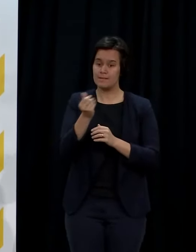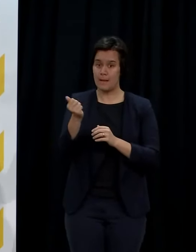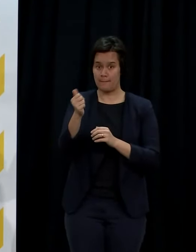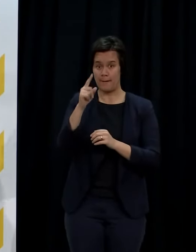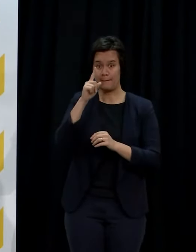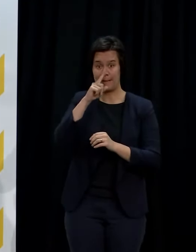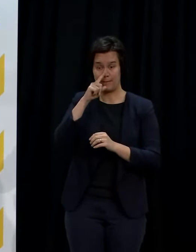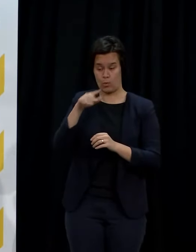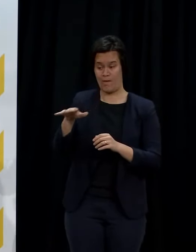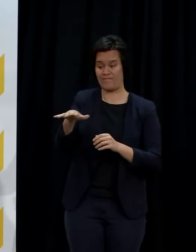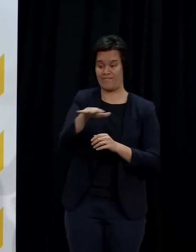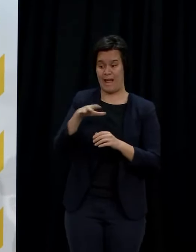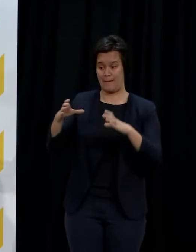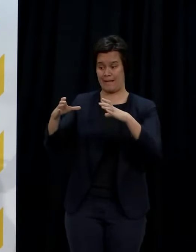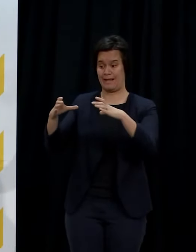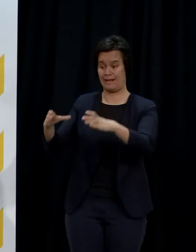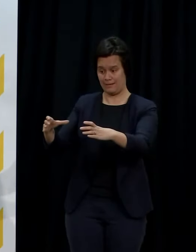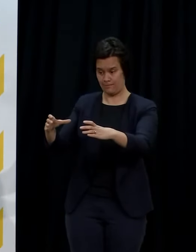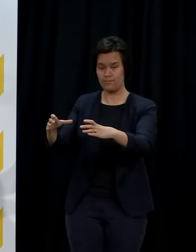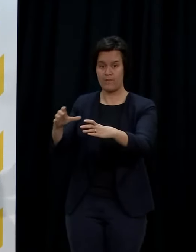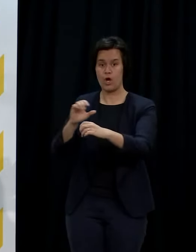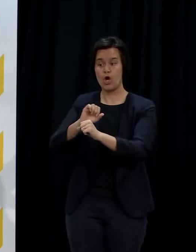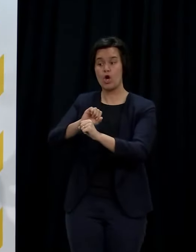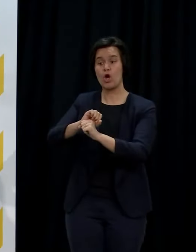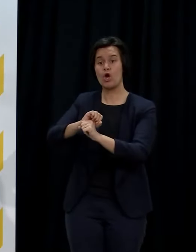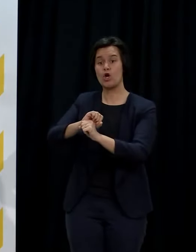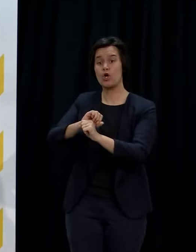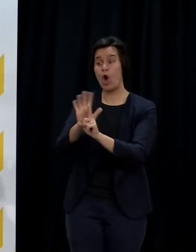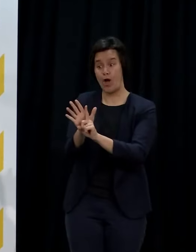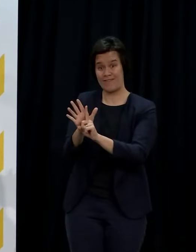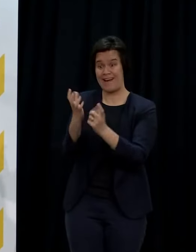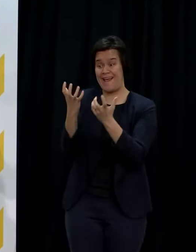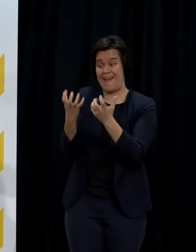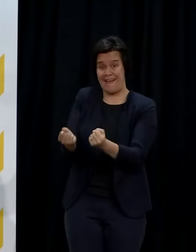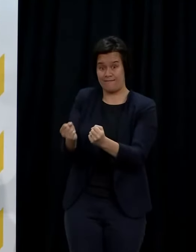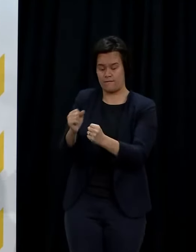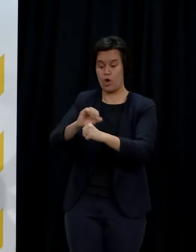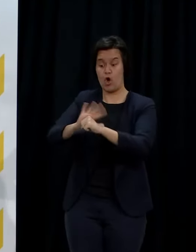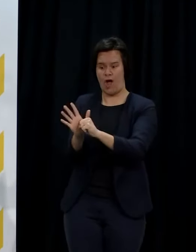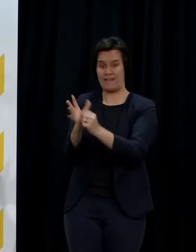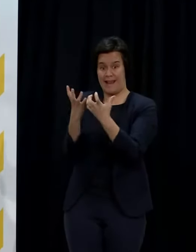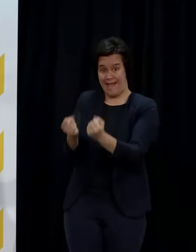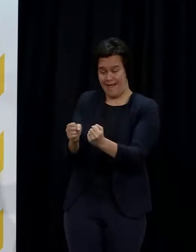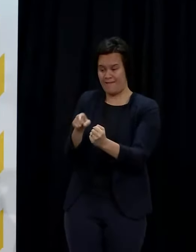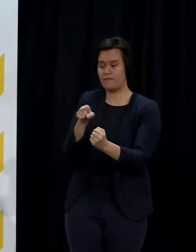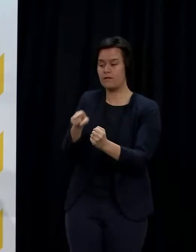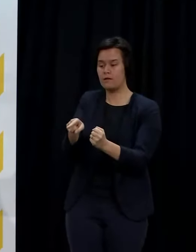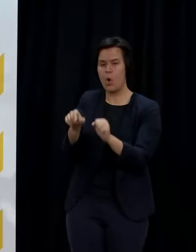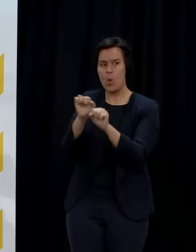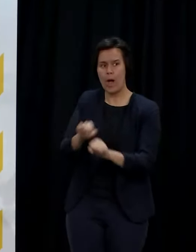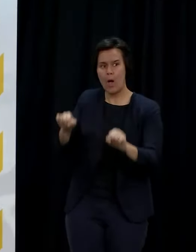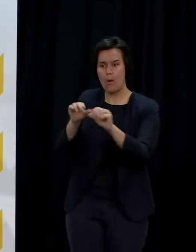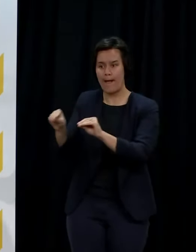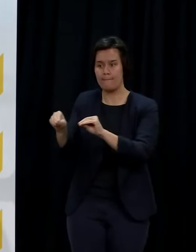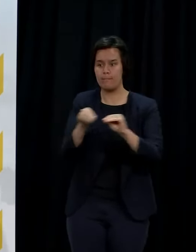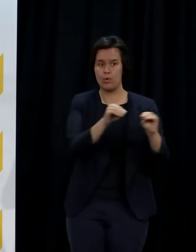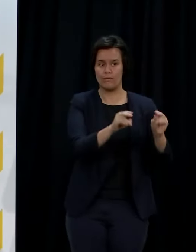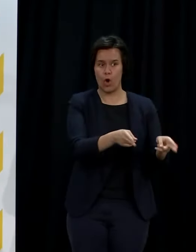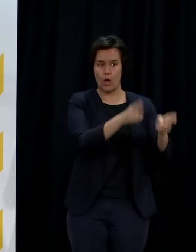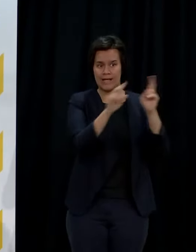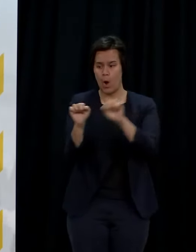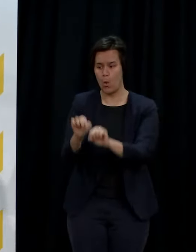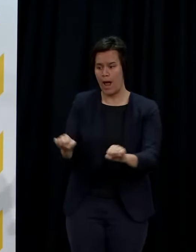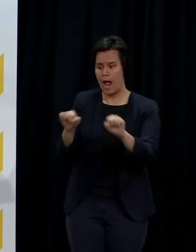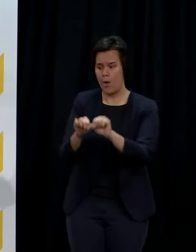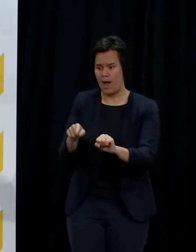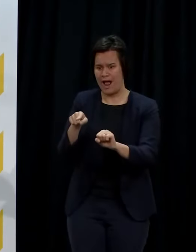struggling, isolating at home while they have tested positive, waiting to get into quarantine in particular. Can you give us an idea